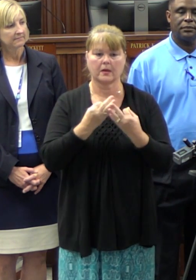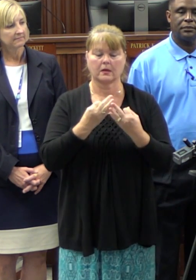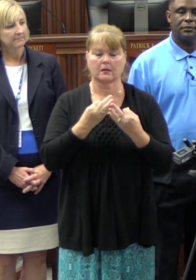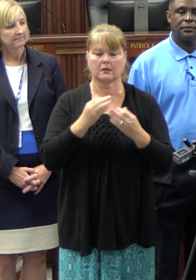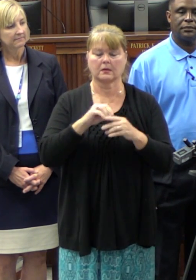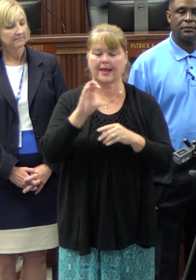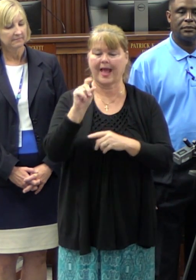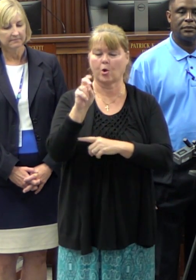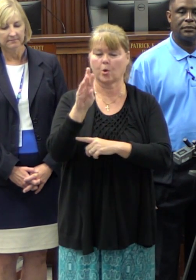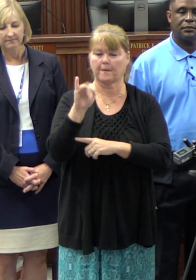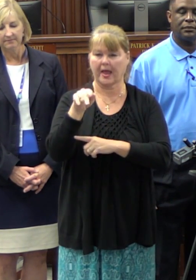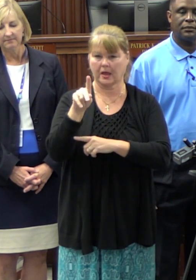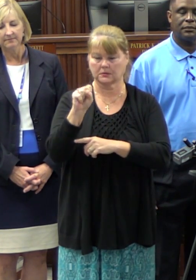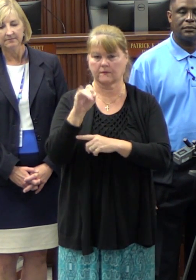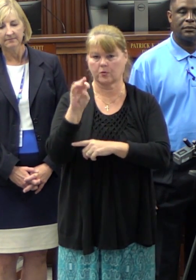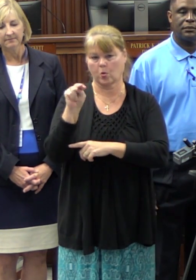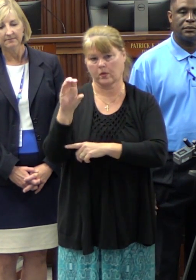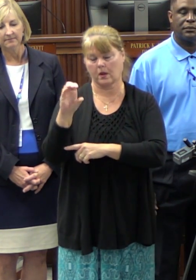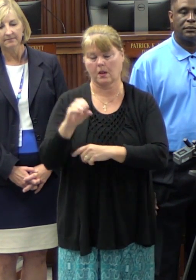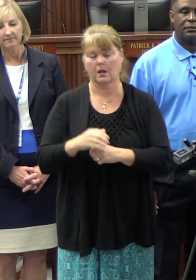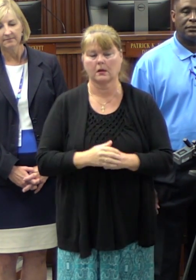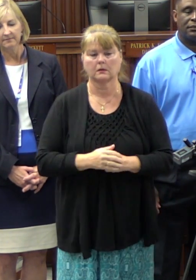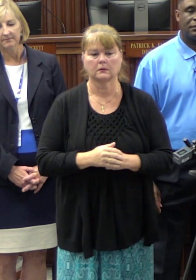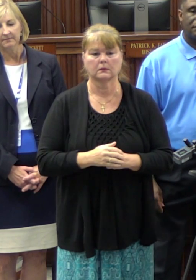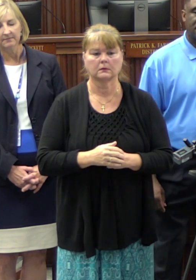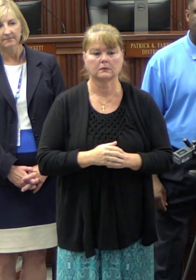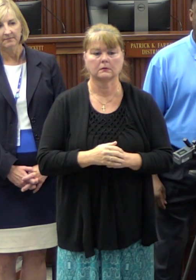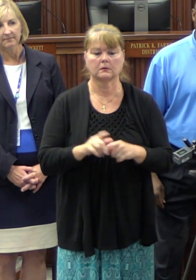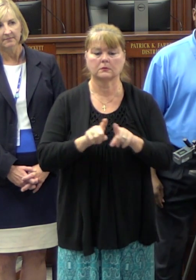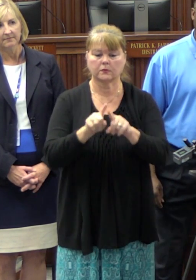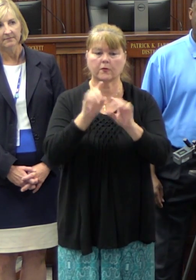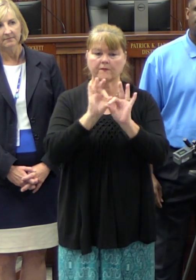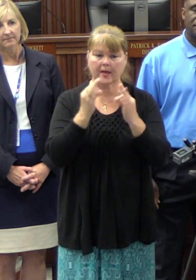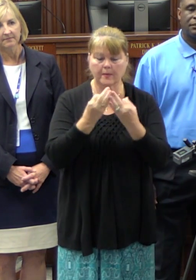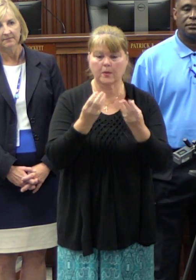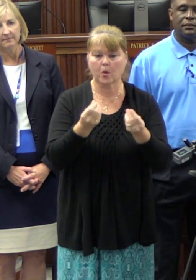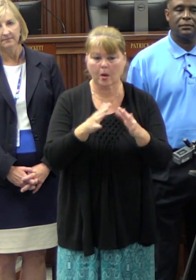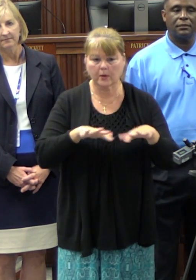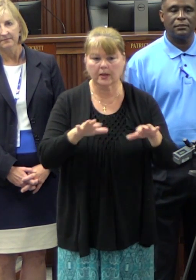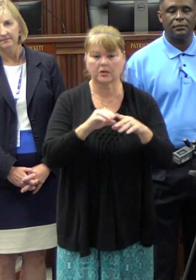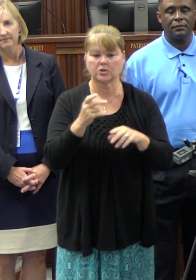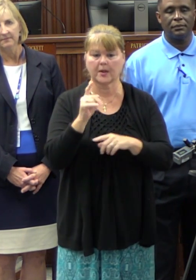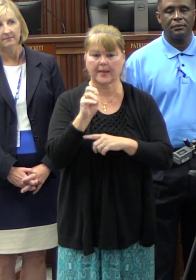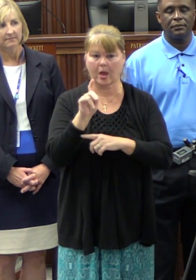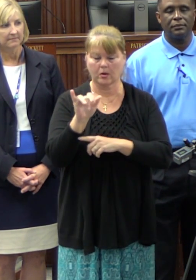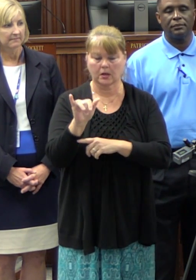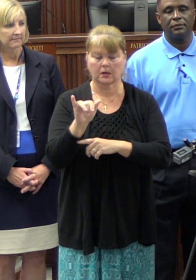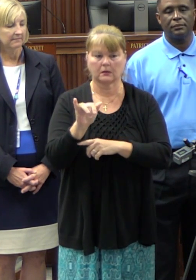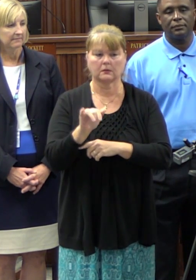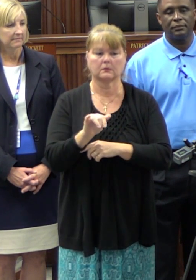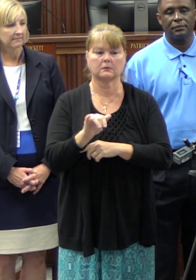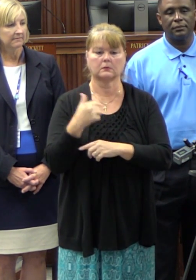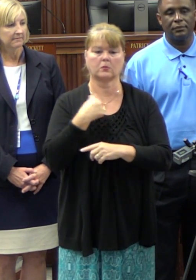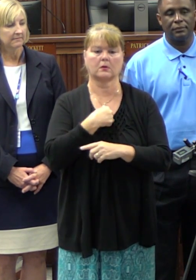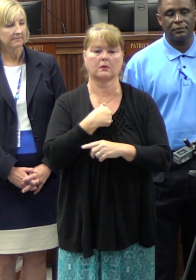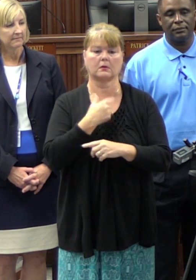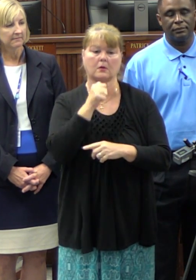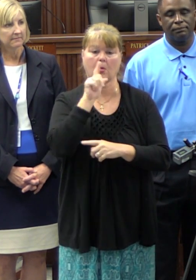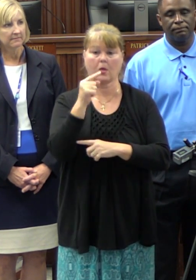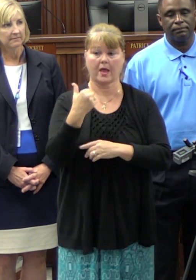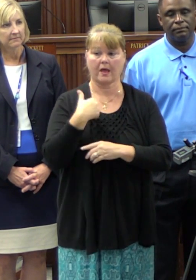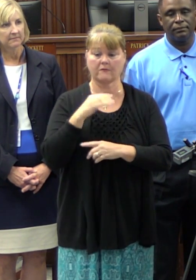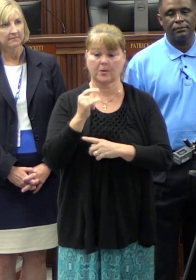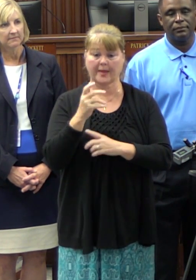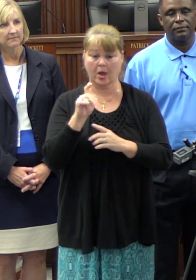Outer Banks. Obviously, to families and property here in Chatham County, we have not only